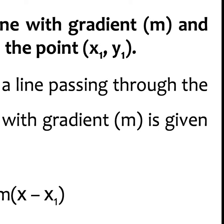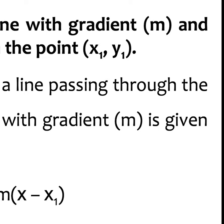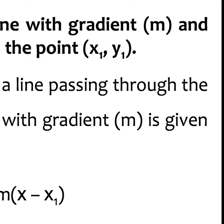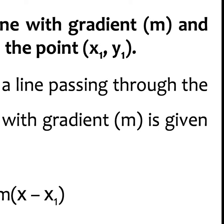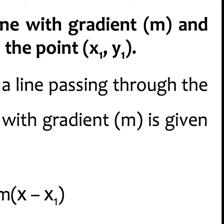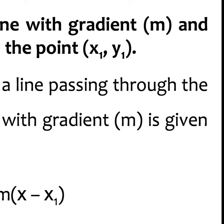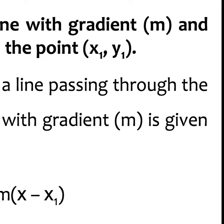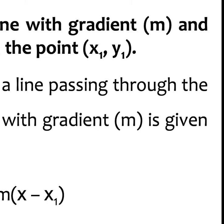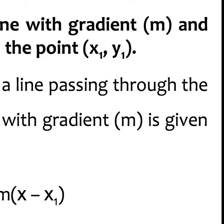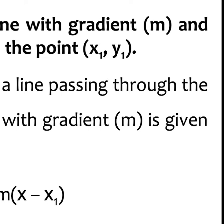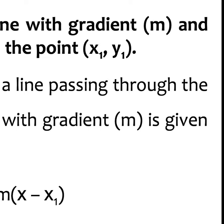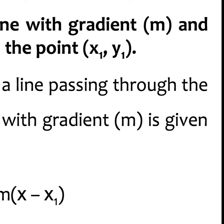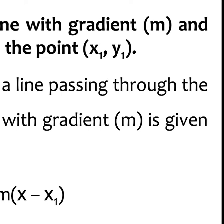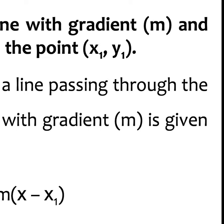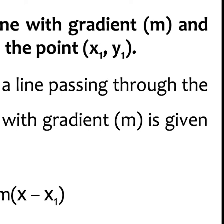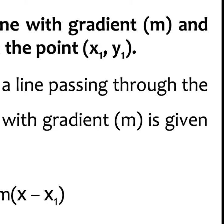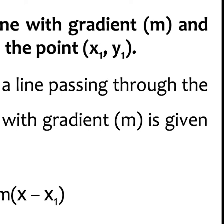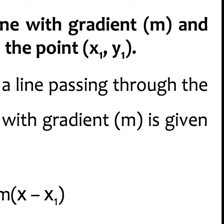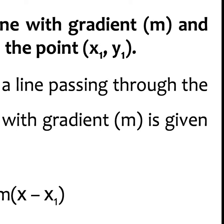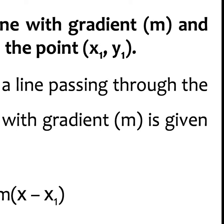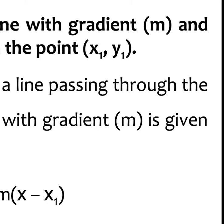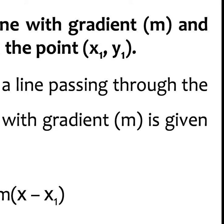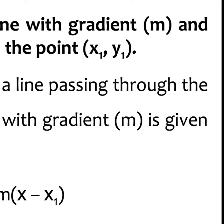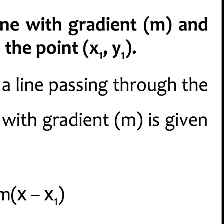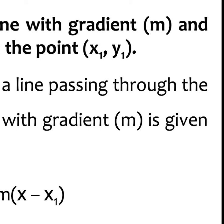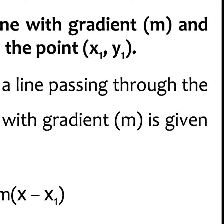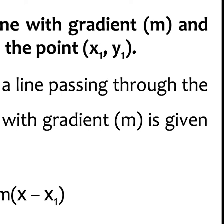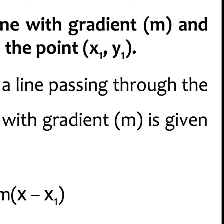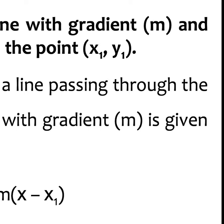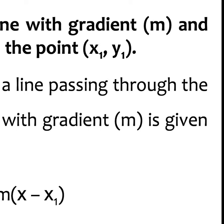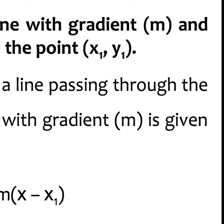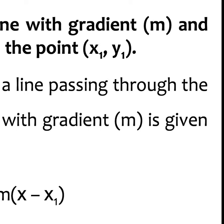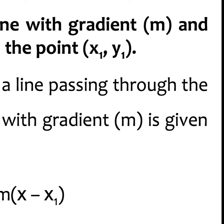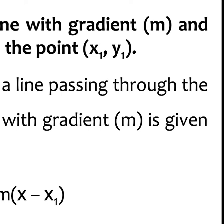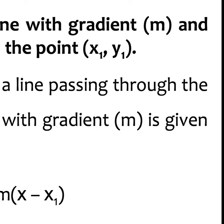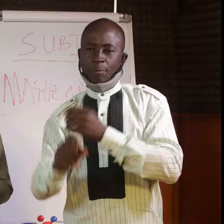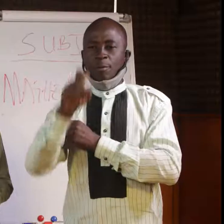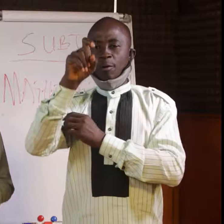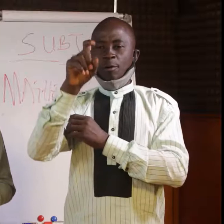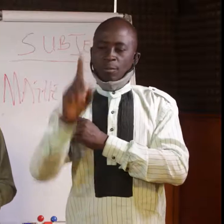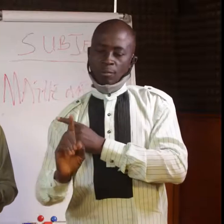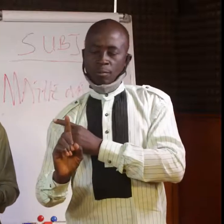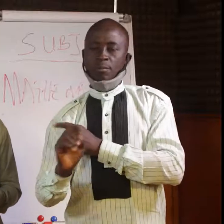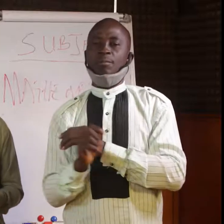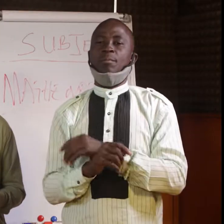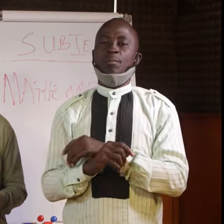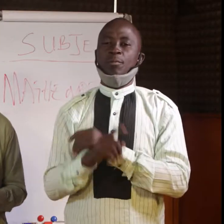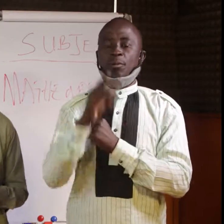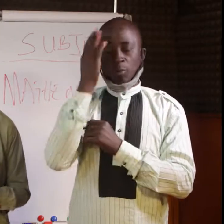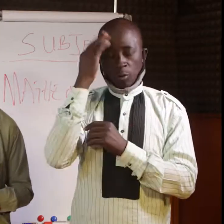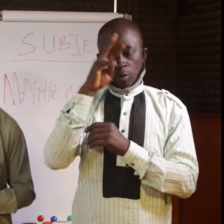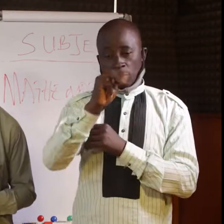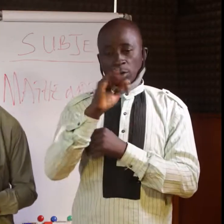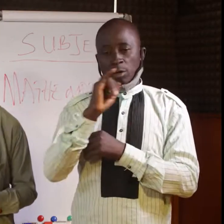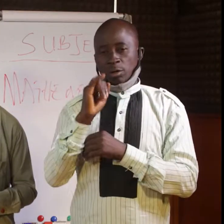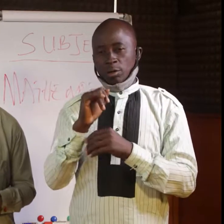y1 equals to m into x minus x1. You know our m is